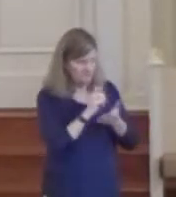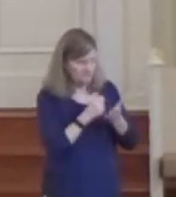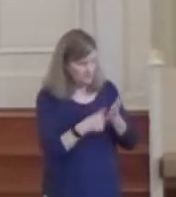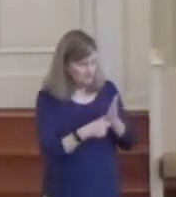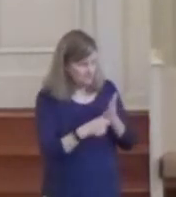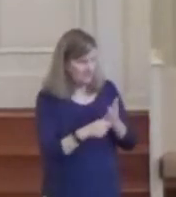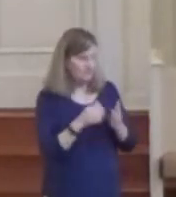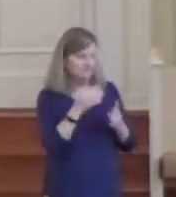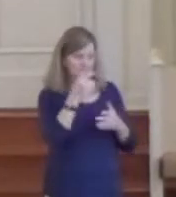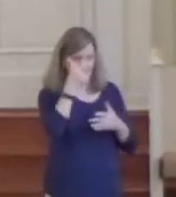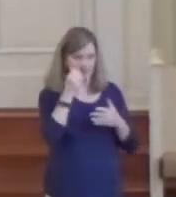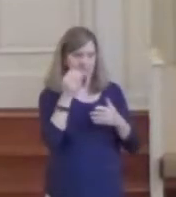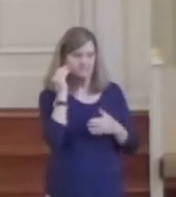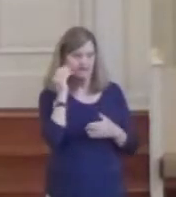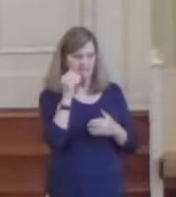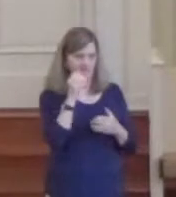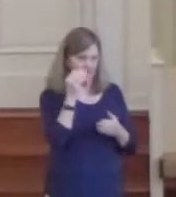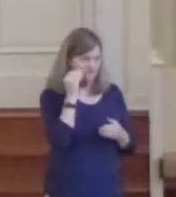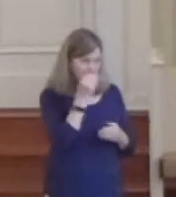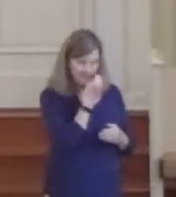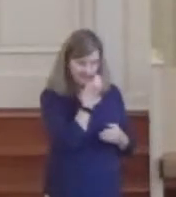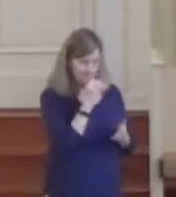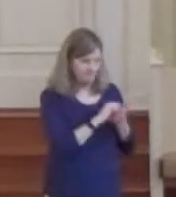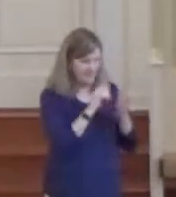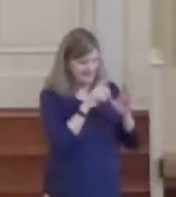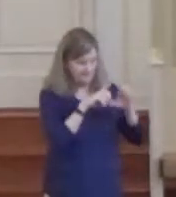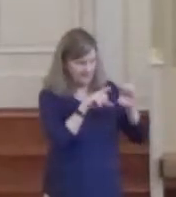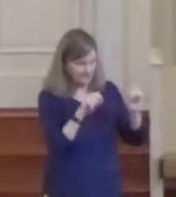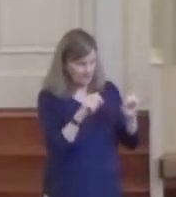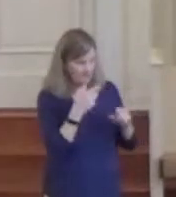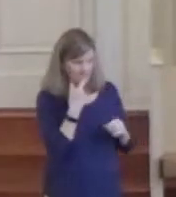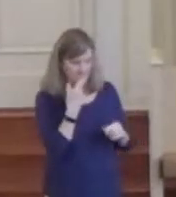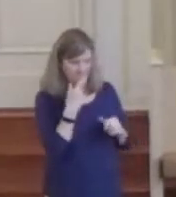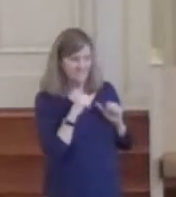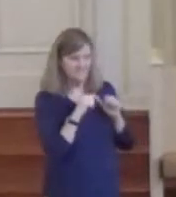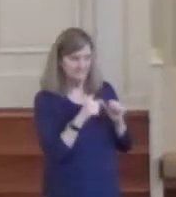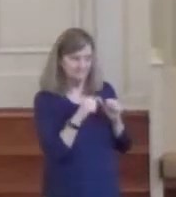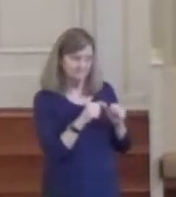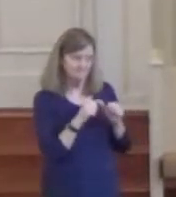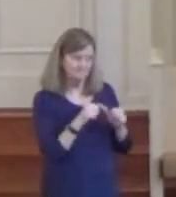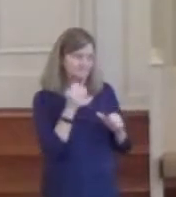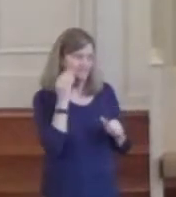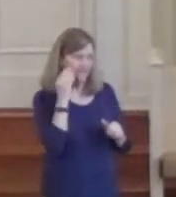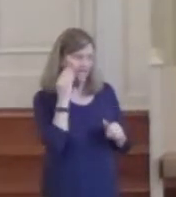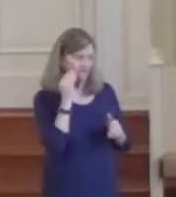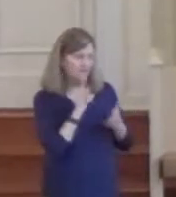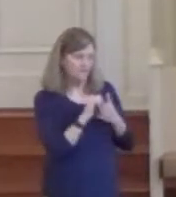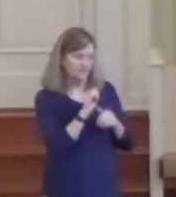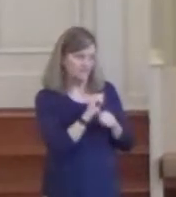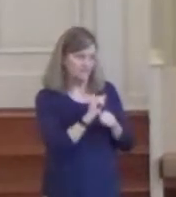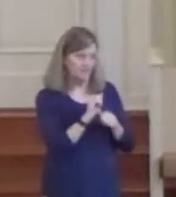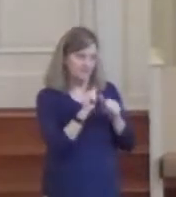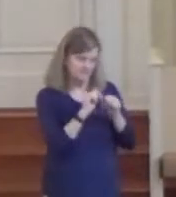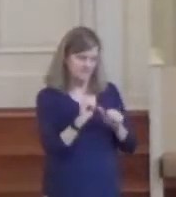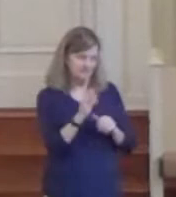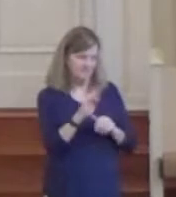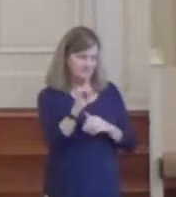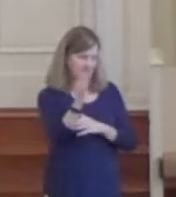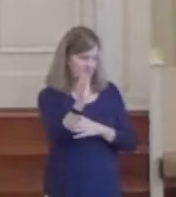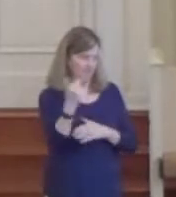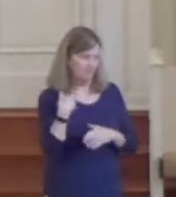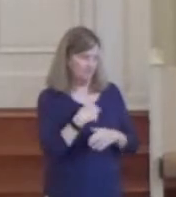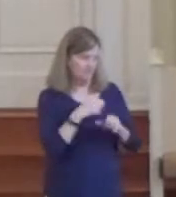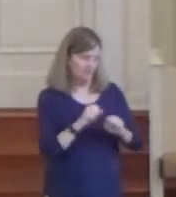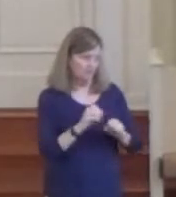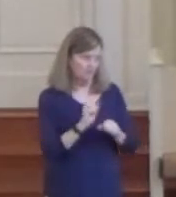because of the flowers you put on my desk, that card that says, keep pressing on because I know that the work that you do is blessed by God. We can work one more day